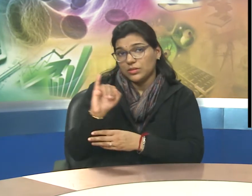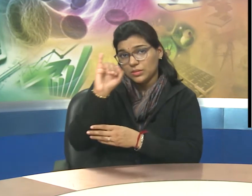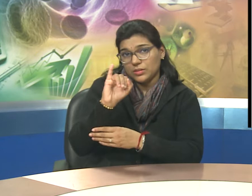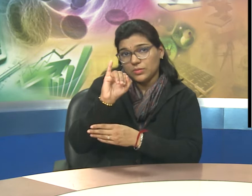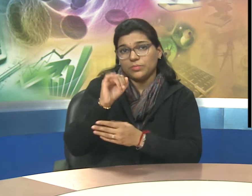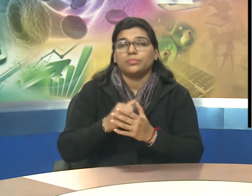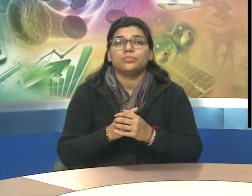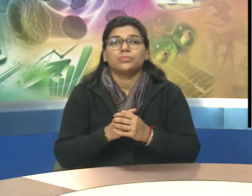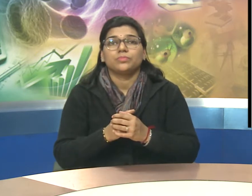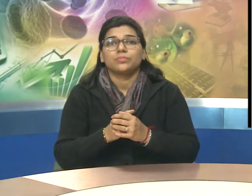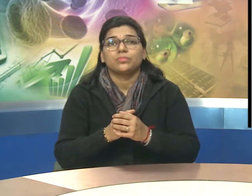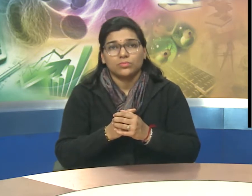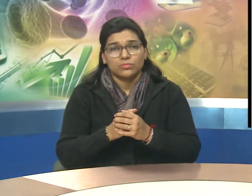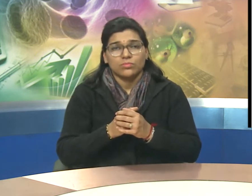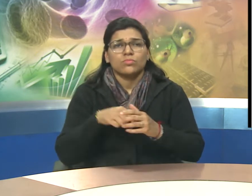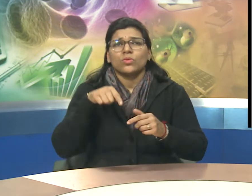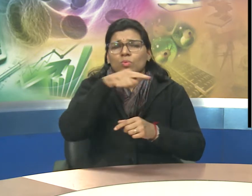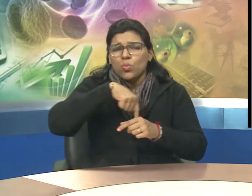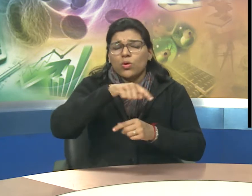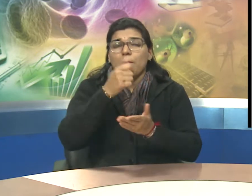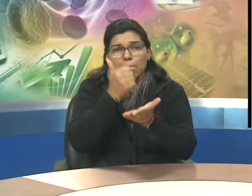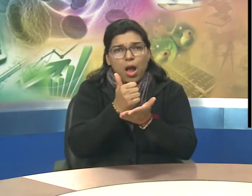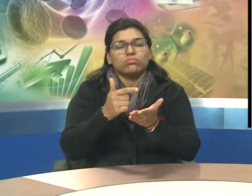The sixth point explains the role of banking.